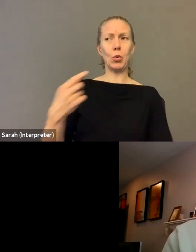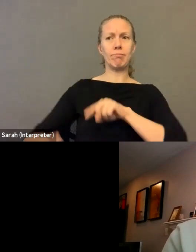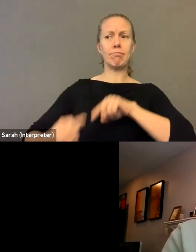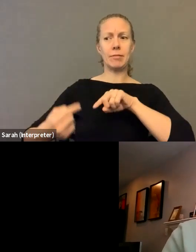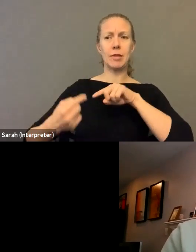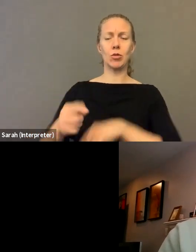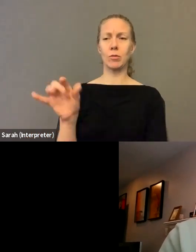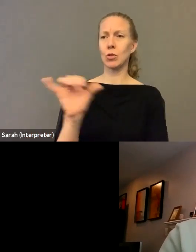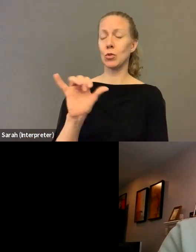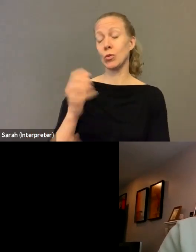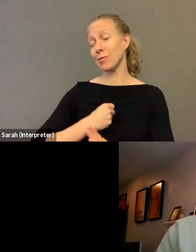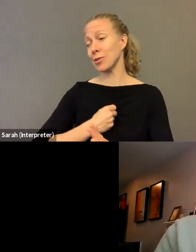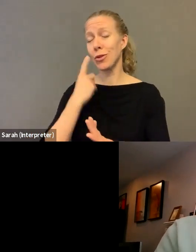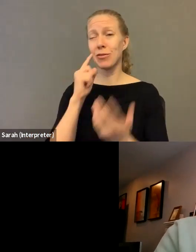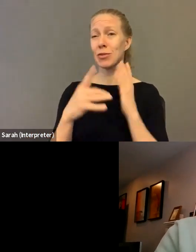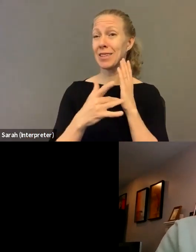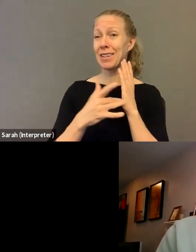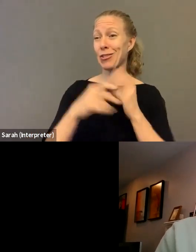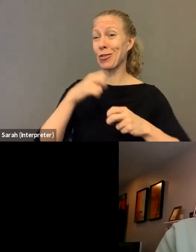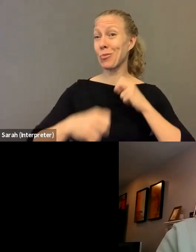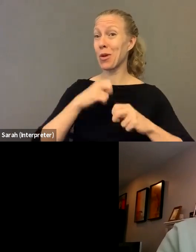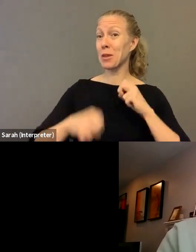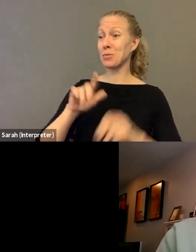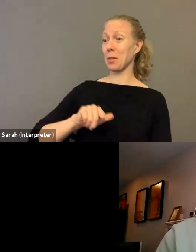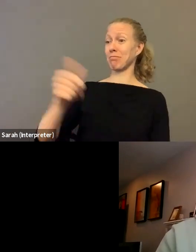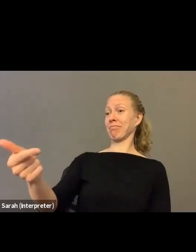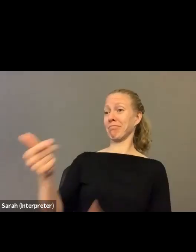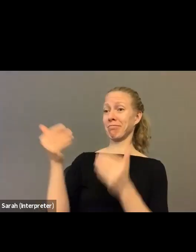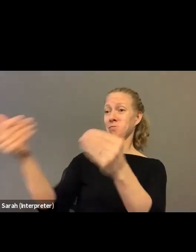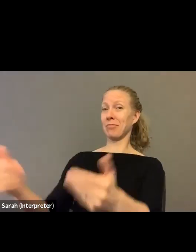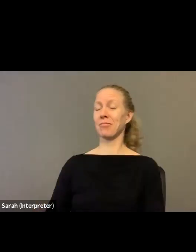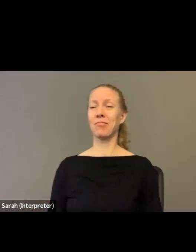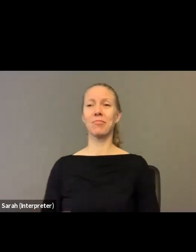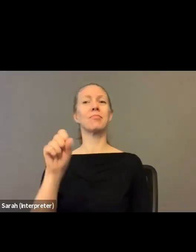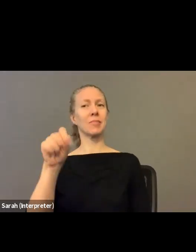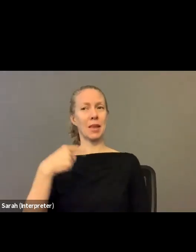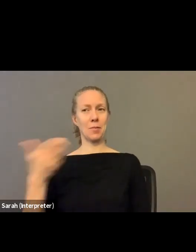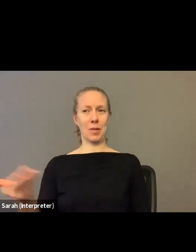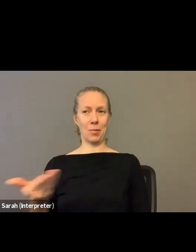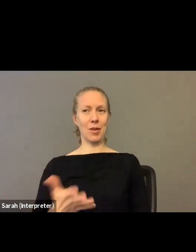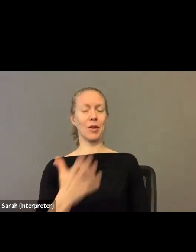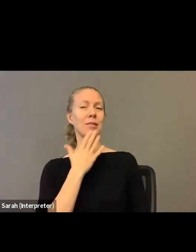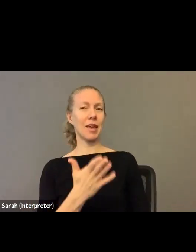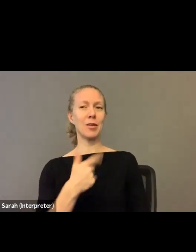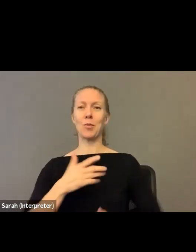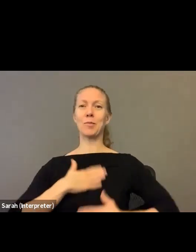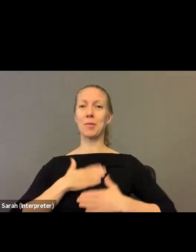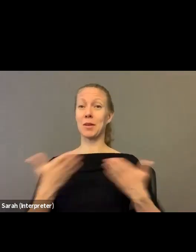sorry for any technical difficulties, and I'll let you take it away, man. Yeah, I'm here. Thank you. I'm just happy to be here. What's up, y'all?